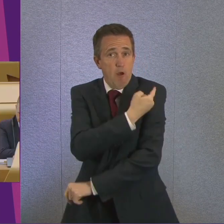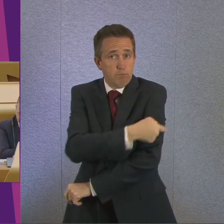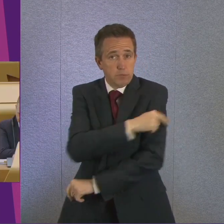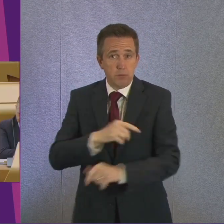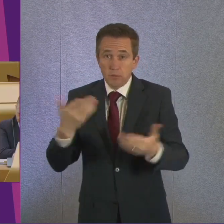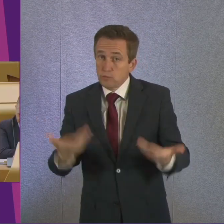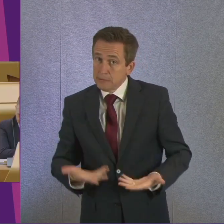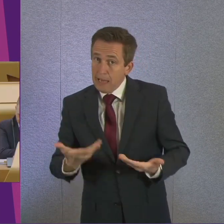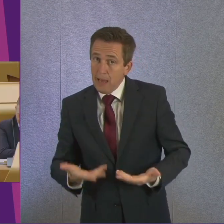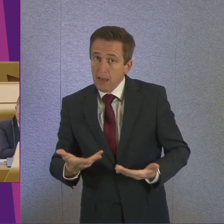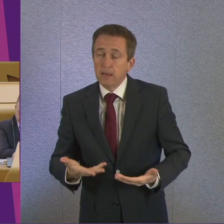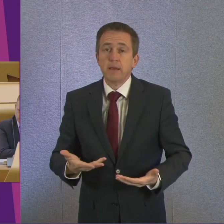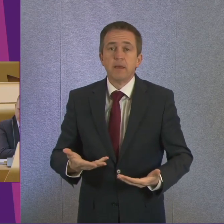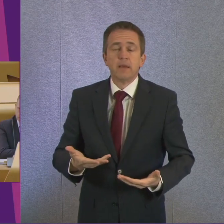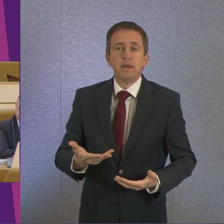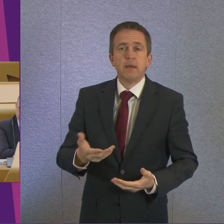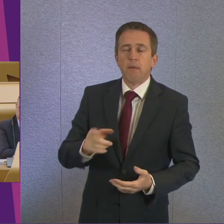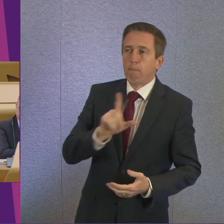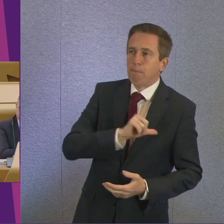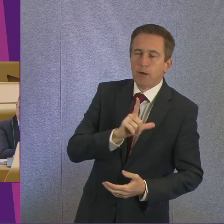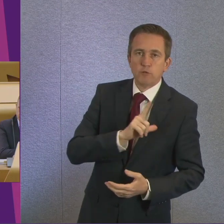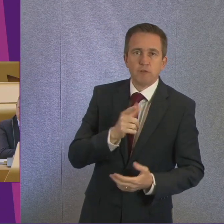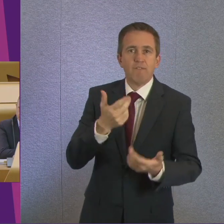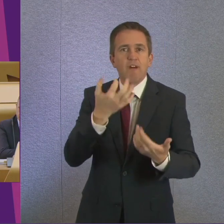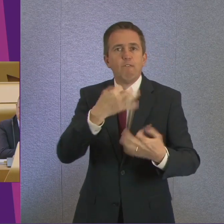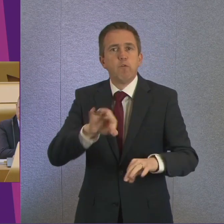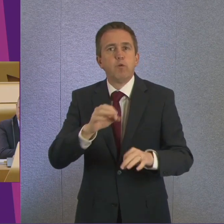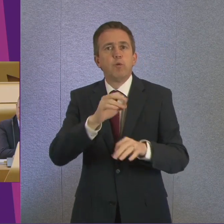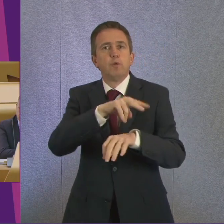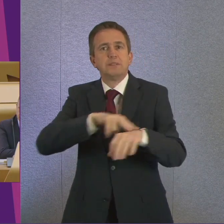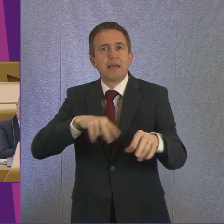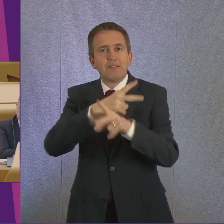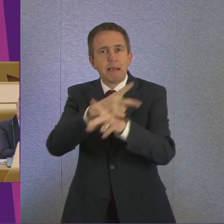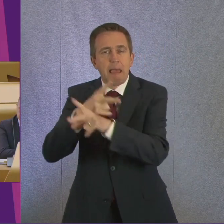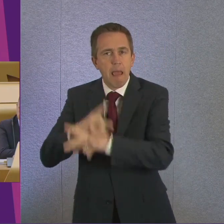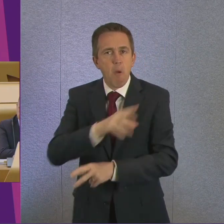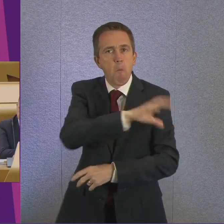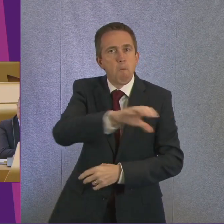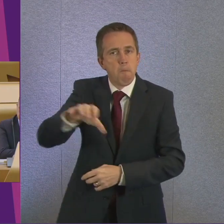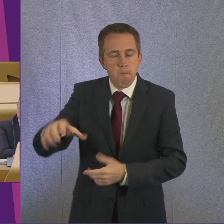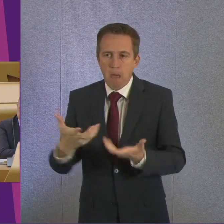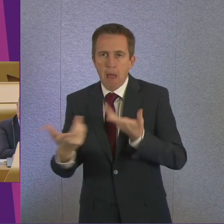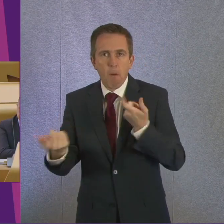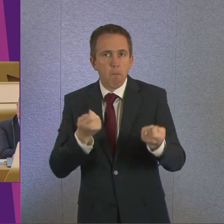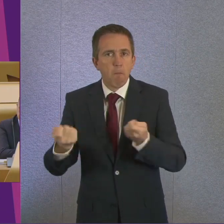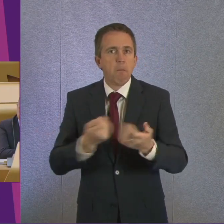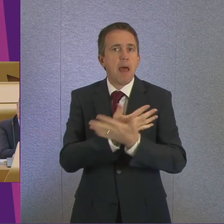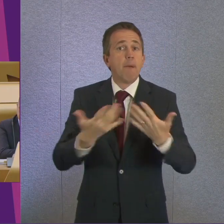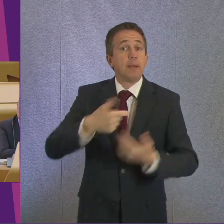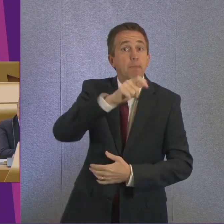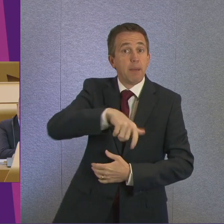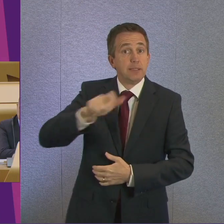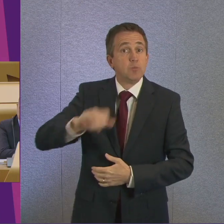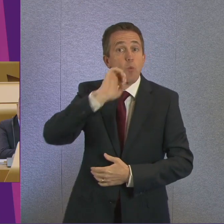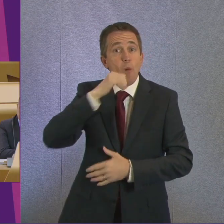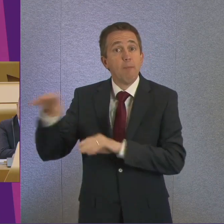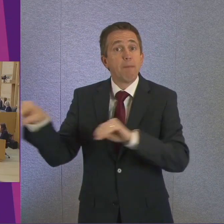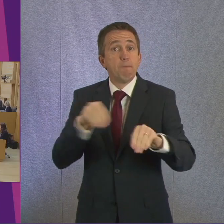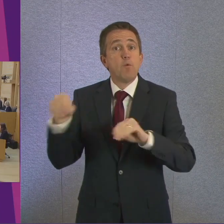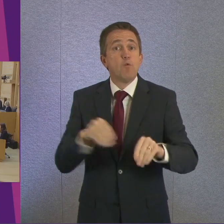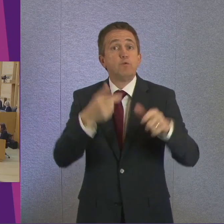given the concerns raised regarding current staffing levels in care homes across the country, how many of these patients is it envisaged will be moved to care